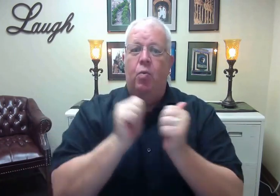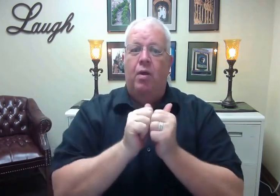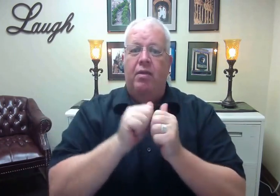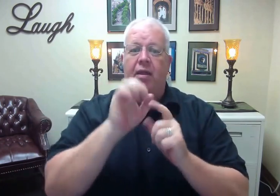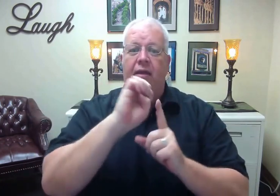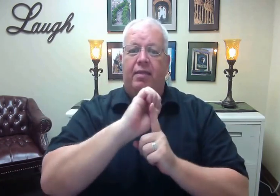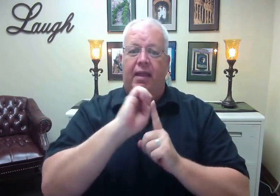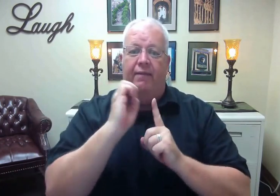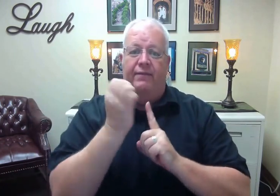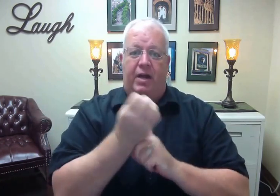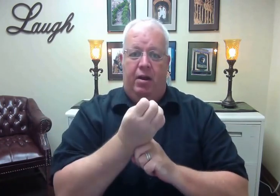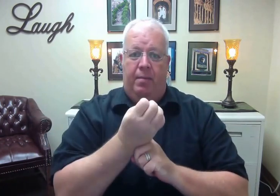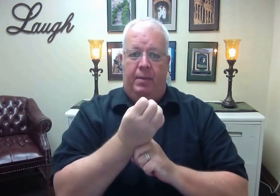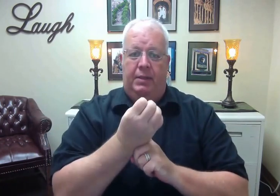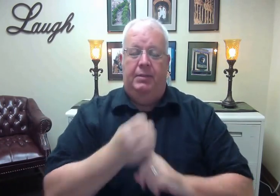environment.